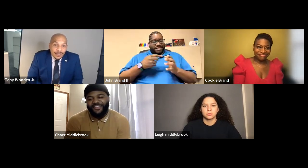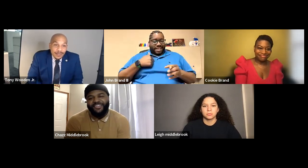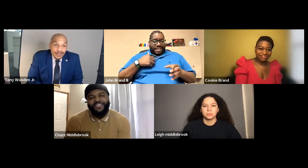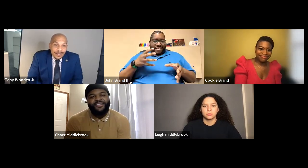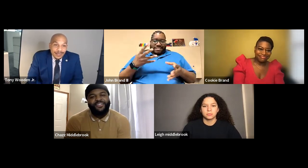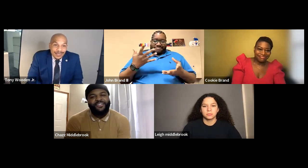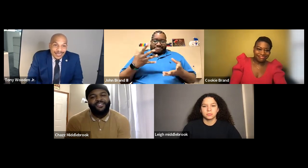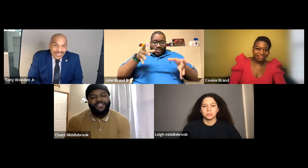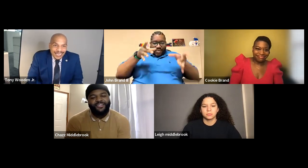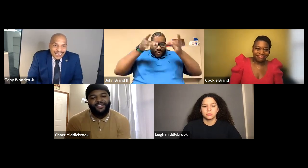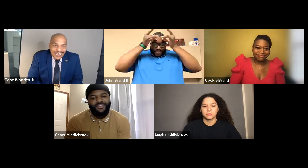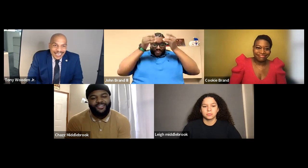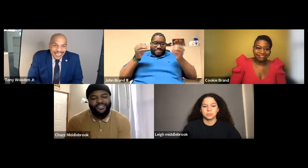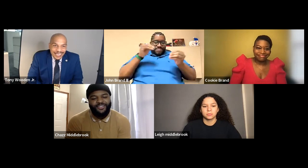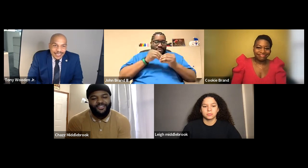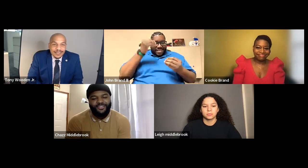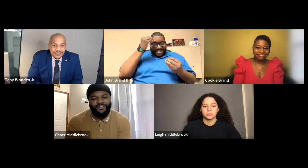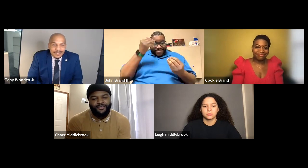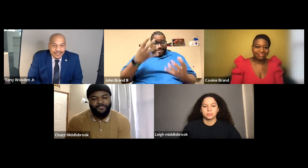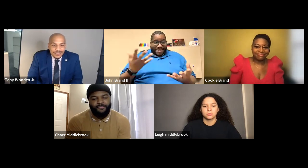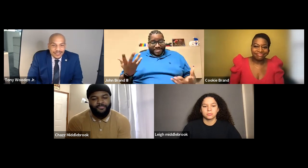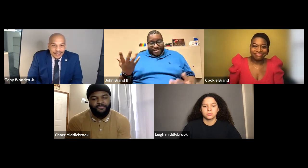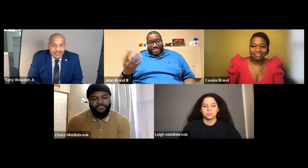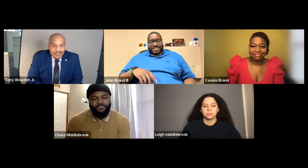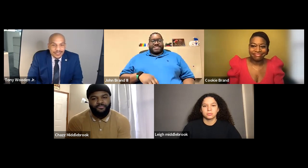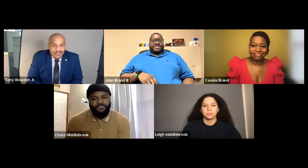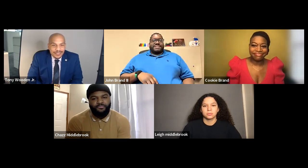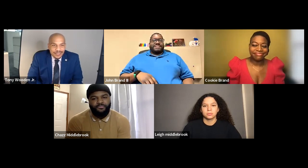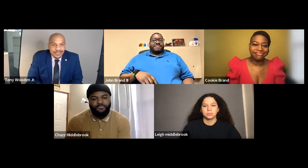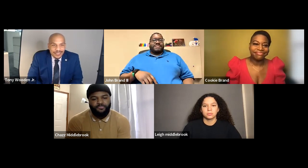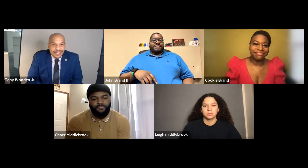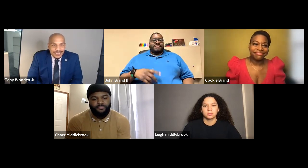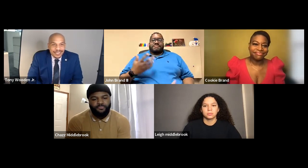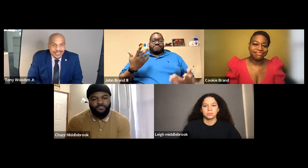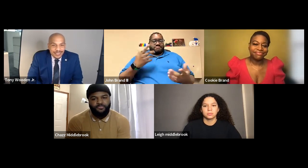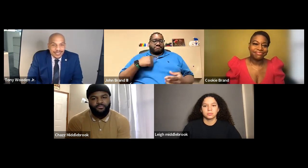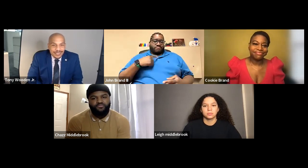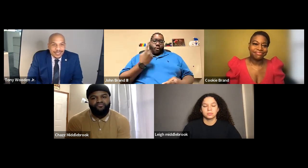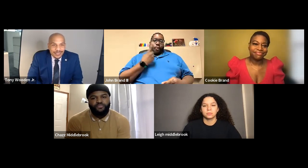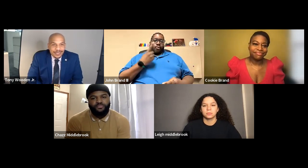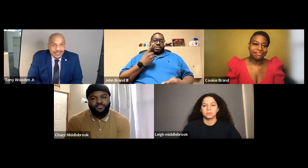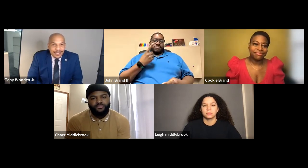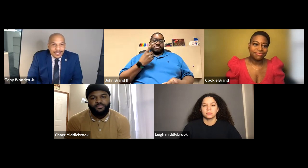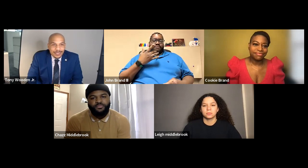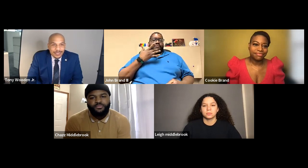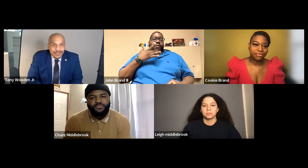stay back and just observe. You know, I just liked absorbing information and learning as much as I